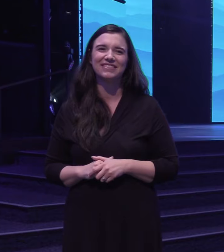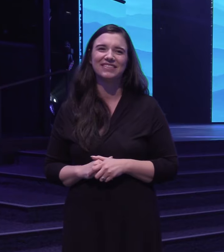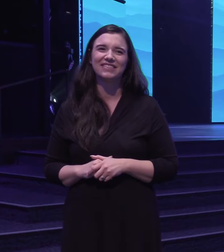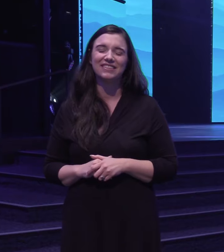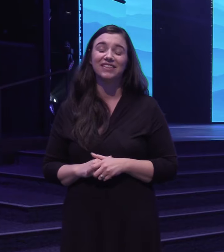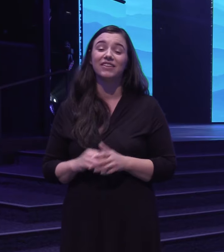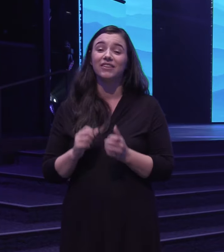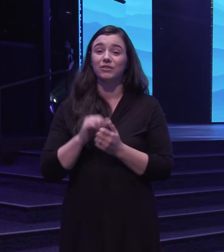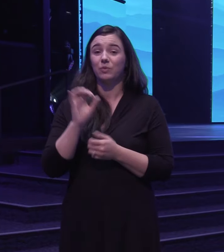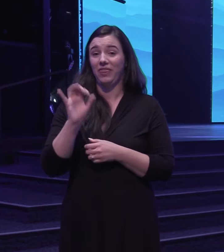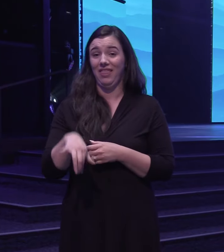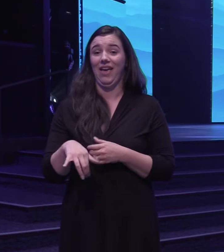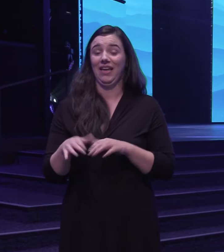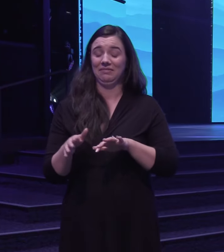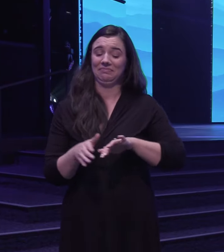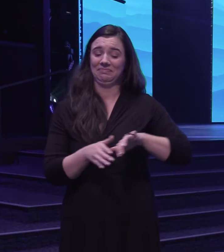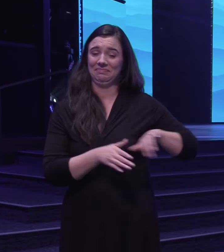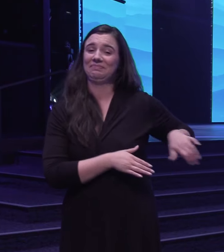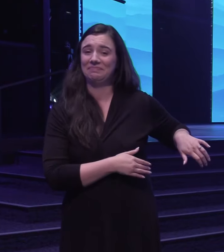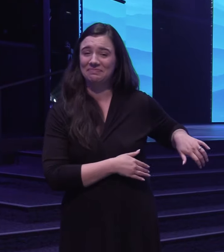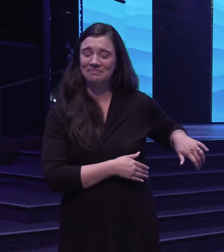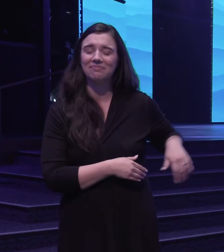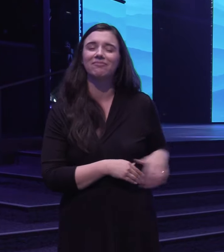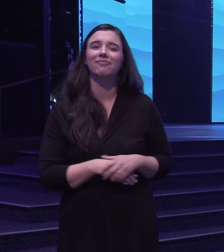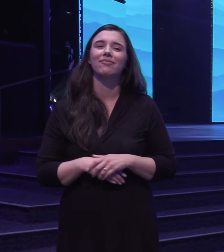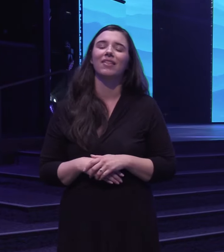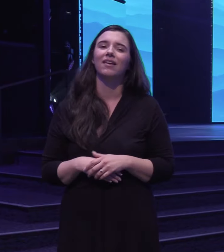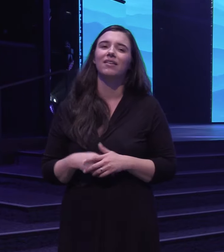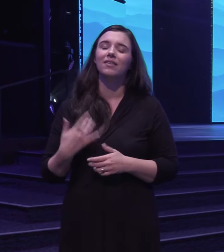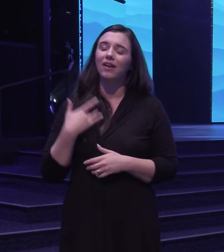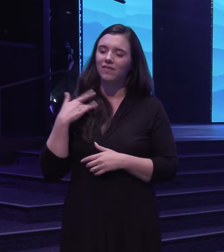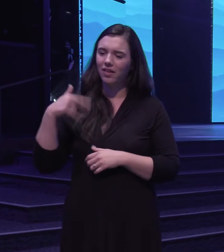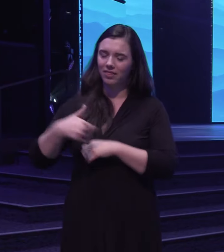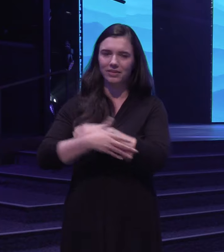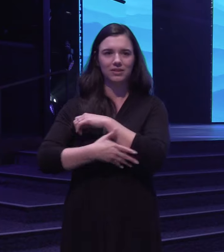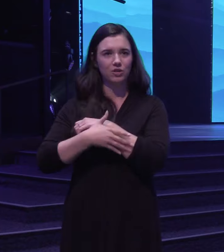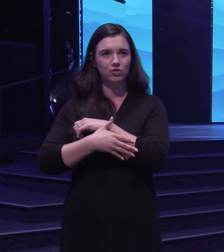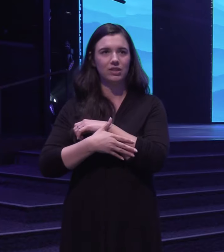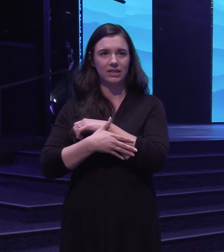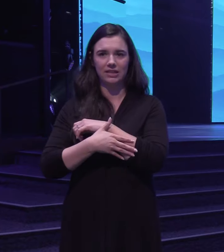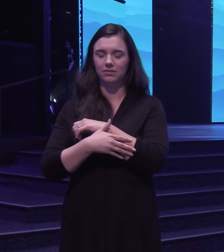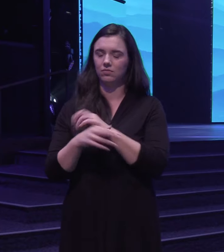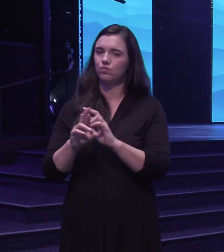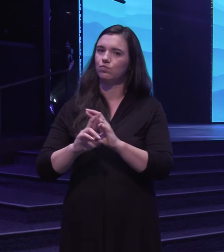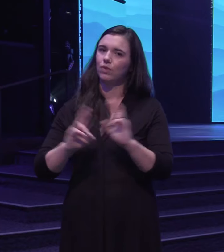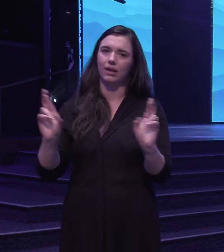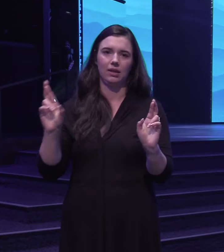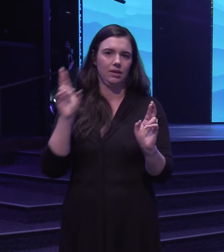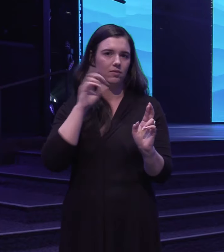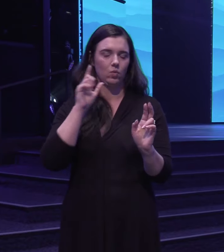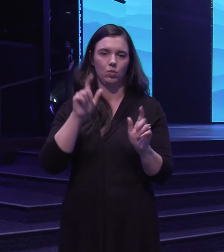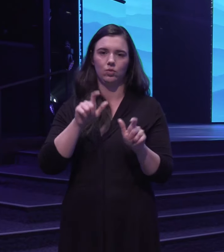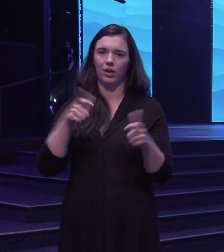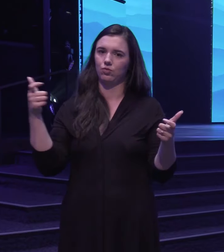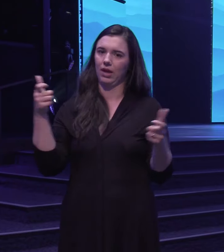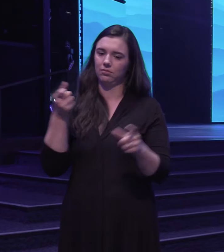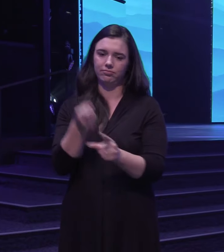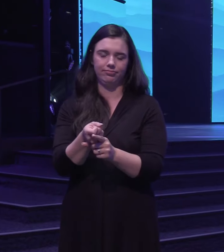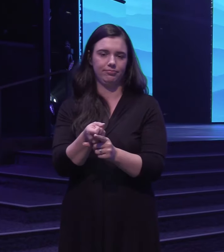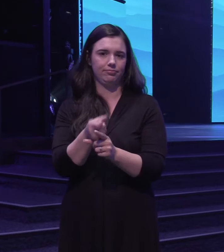Having said that, I do think that our country is ripe for a great